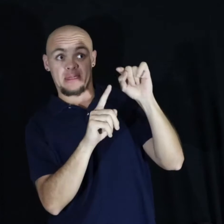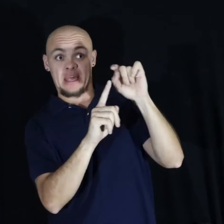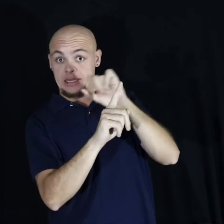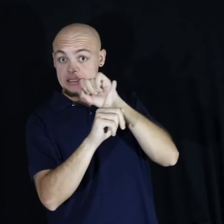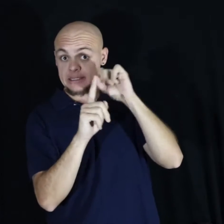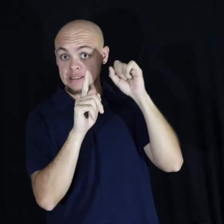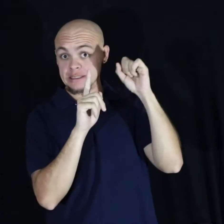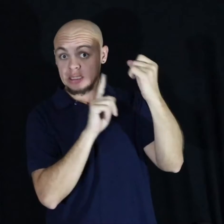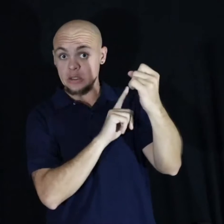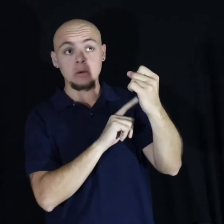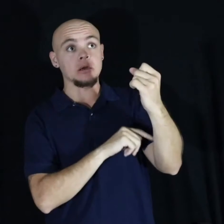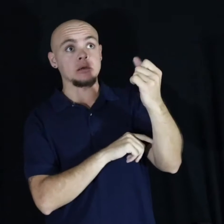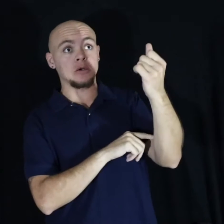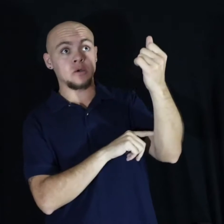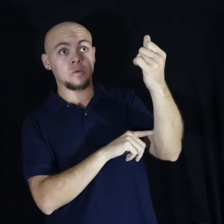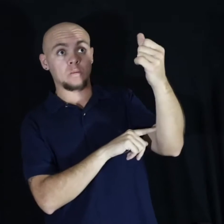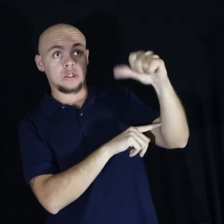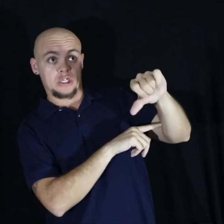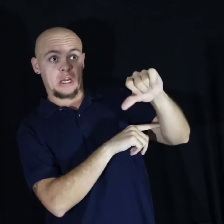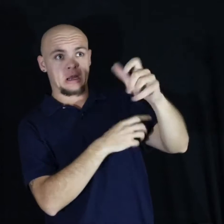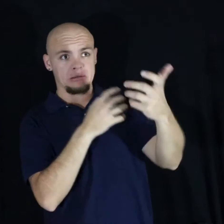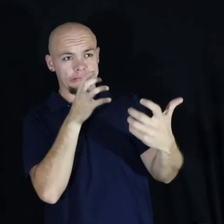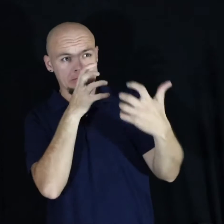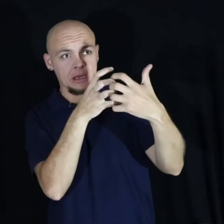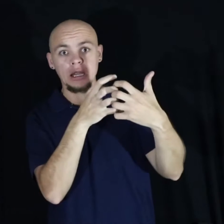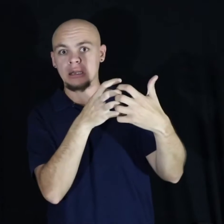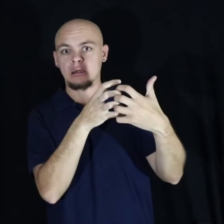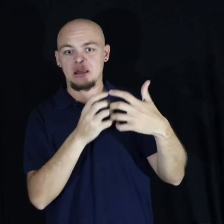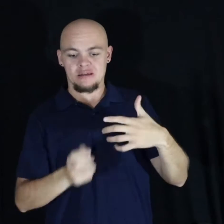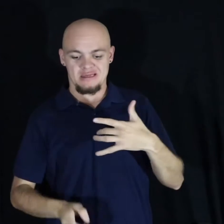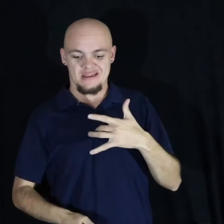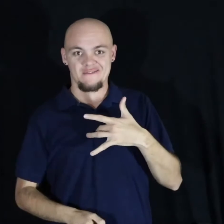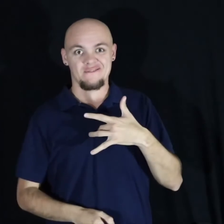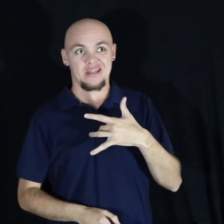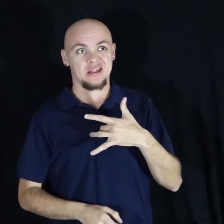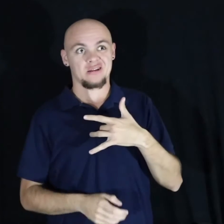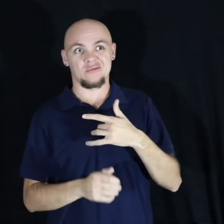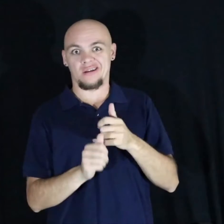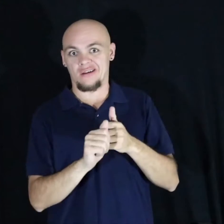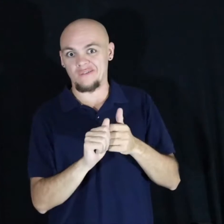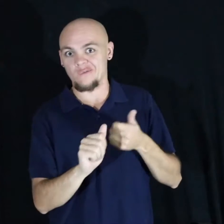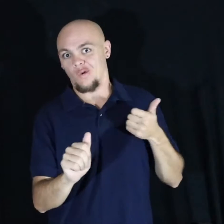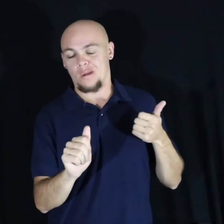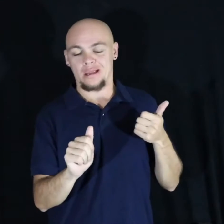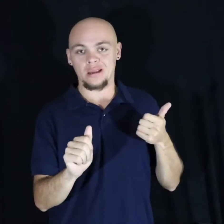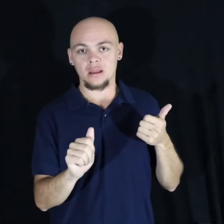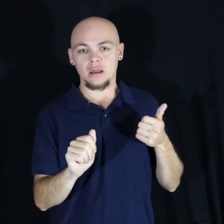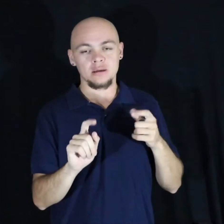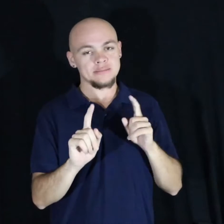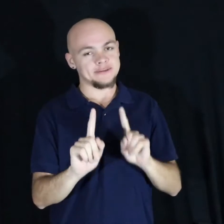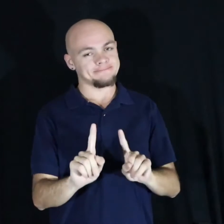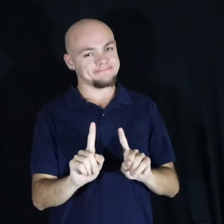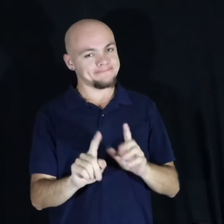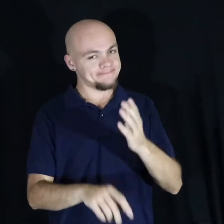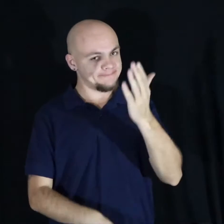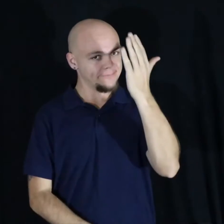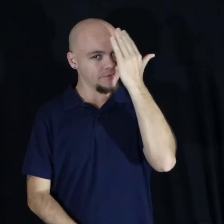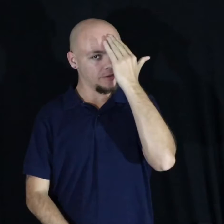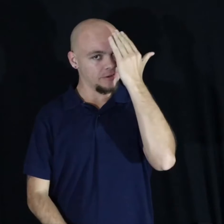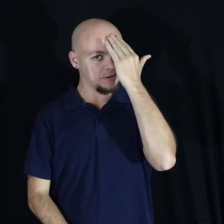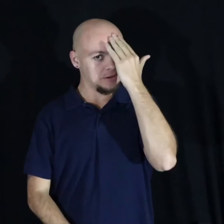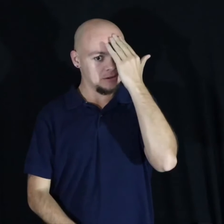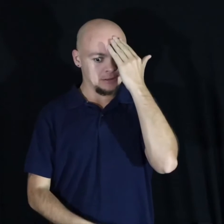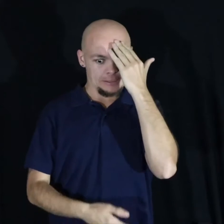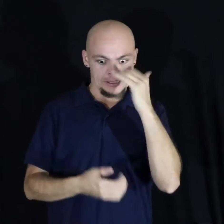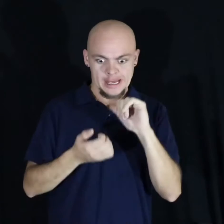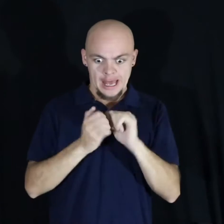particular situation, so to avoid that repulsive feeling of rejection. But as we all know, however